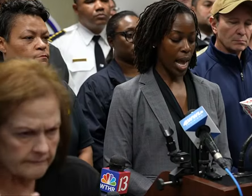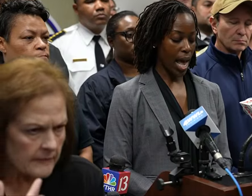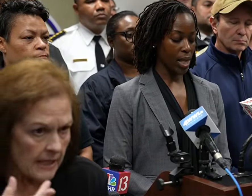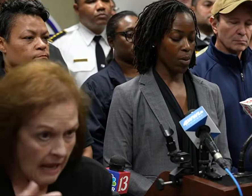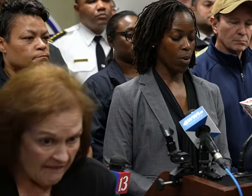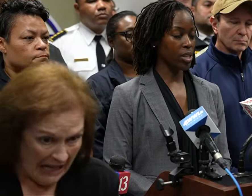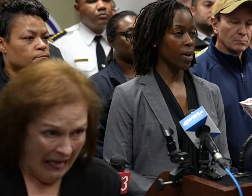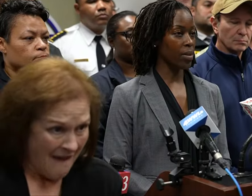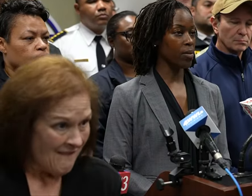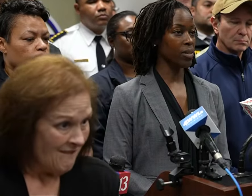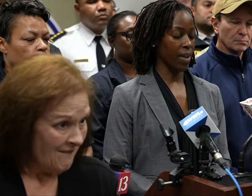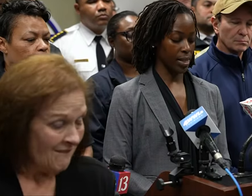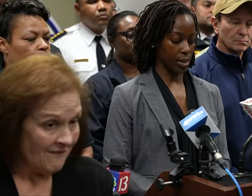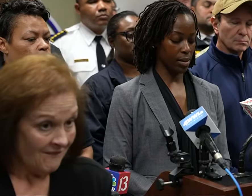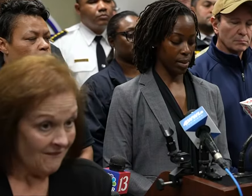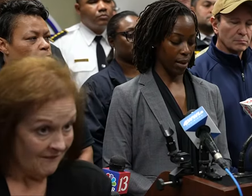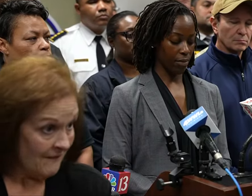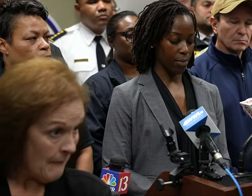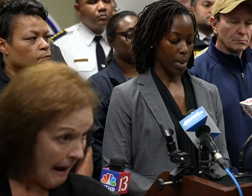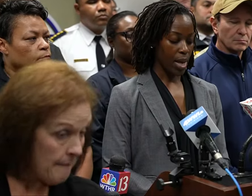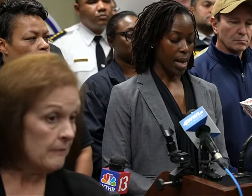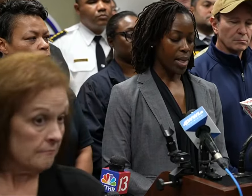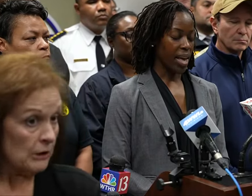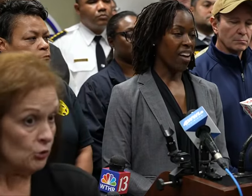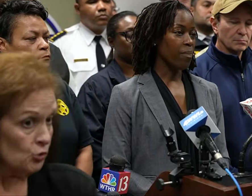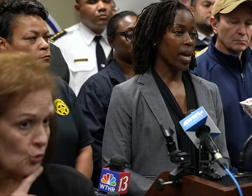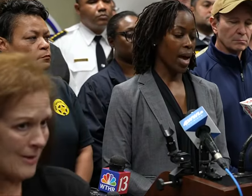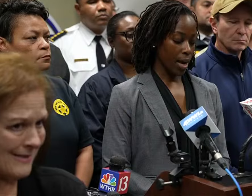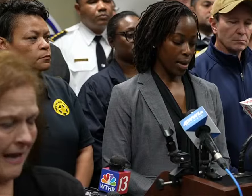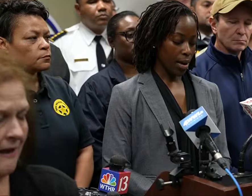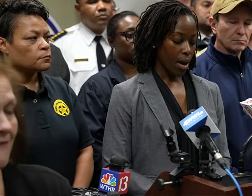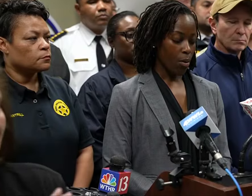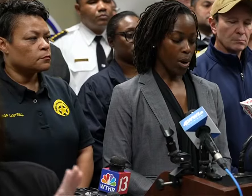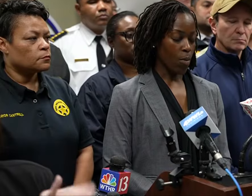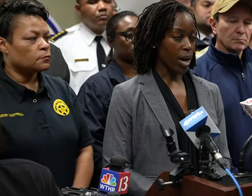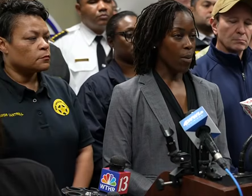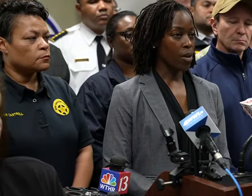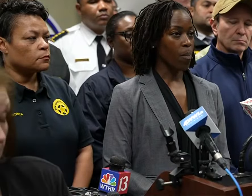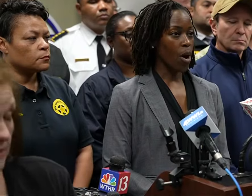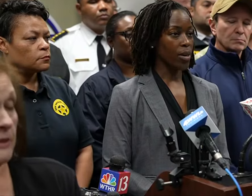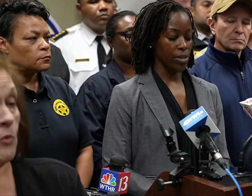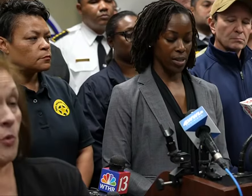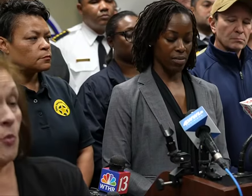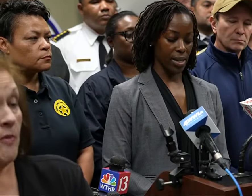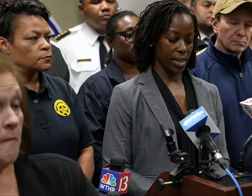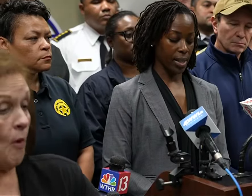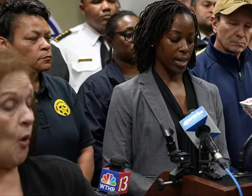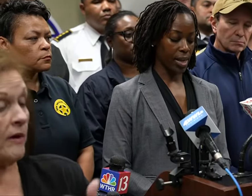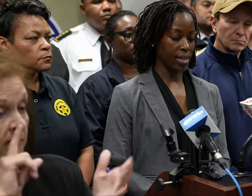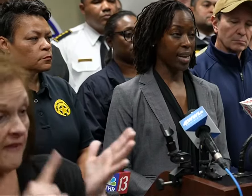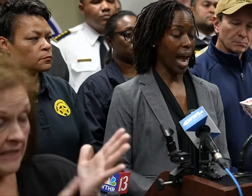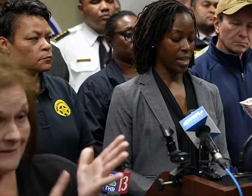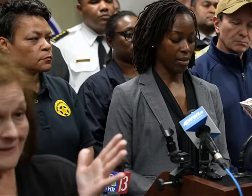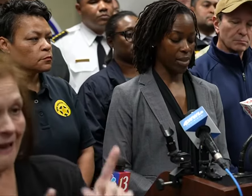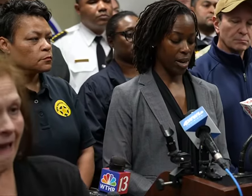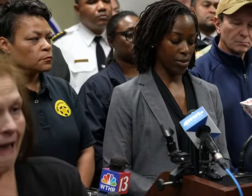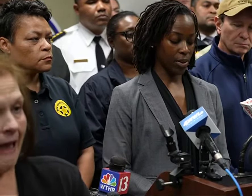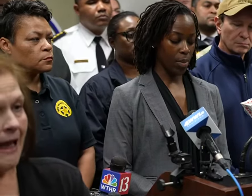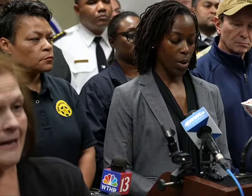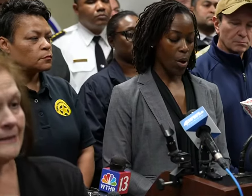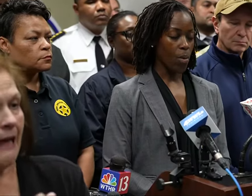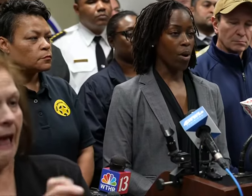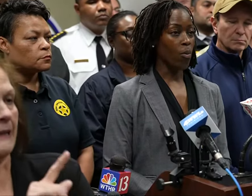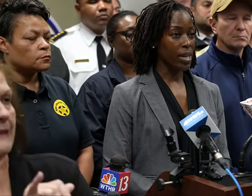viable, and they will work to render those devices safe. The FBI, we are working with our partners to investigate this as an act of